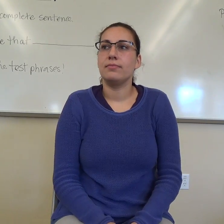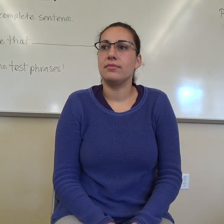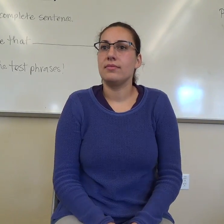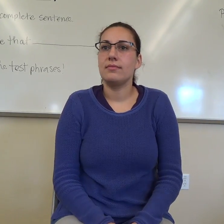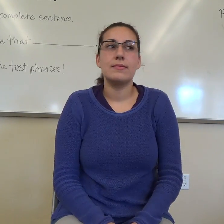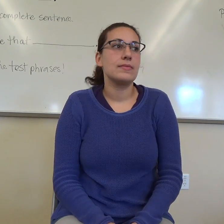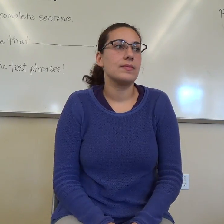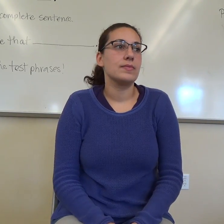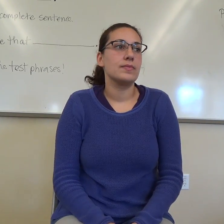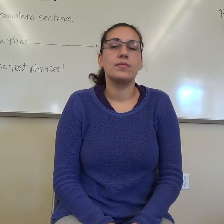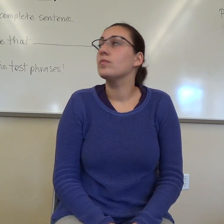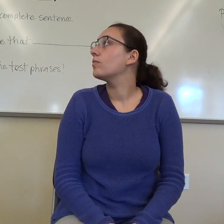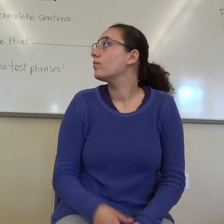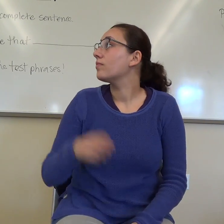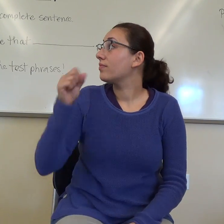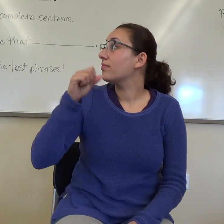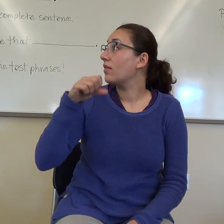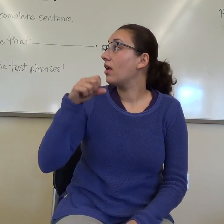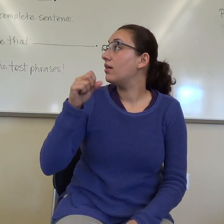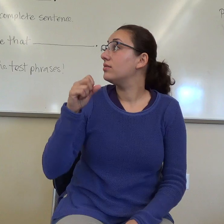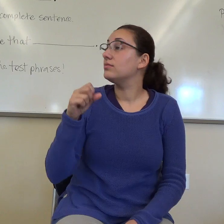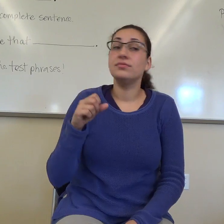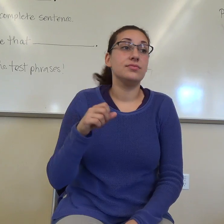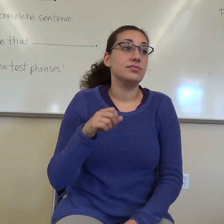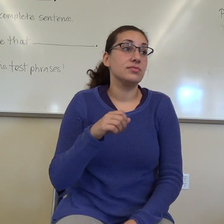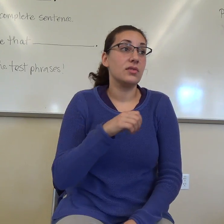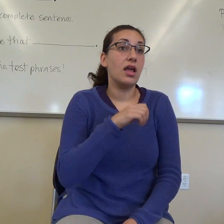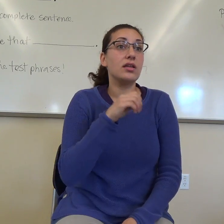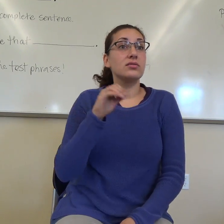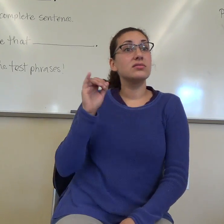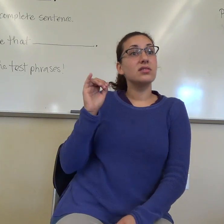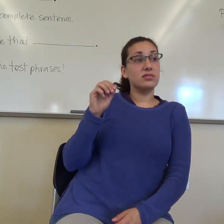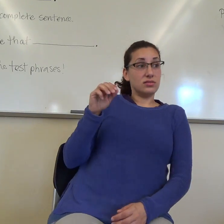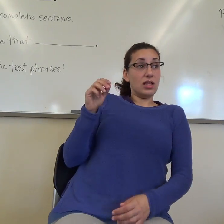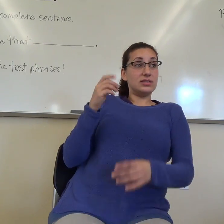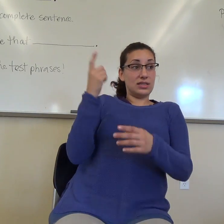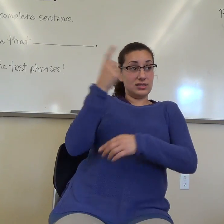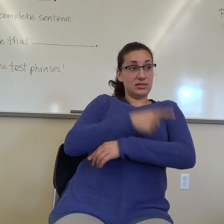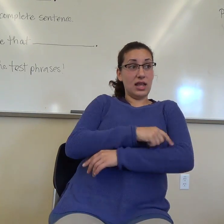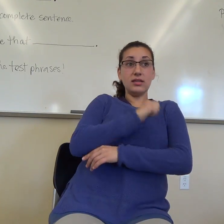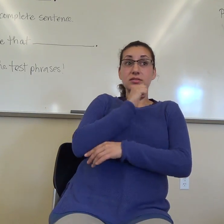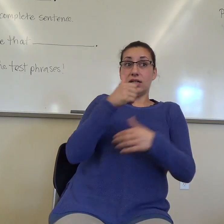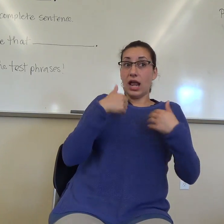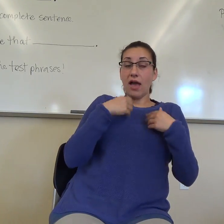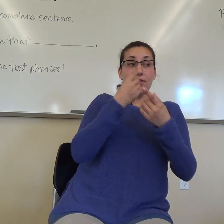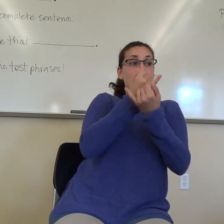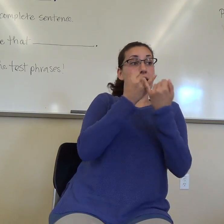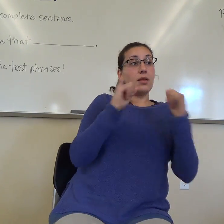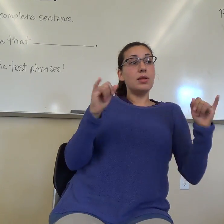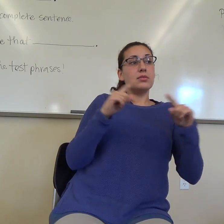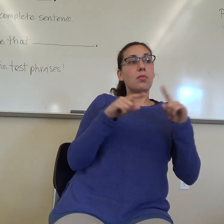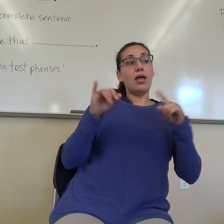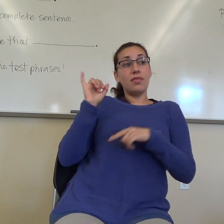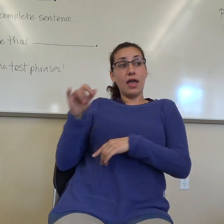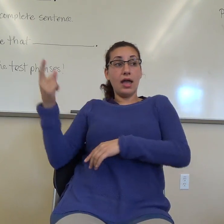Is the idea that yes, this isn't the day they got the independence, but it was the day of this miraculous